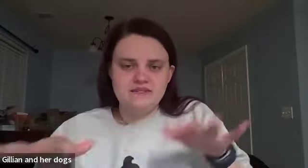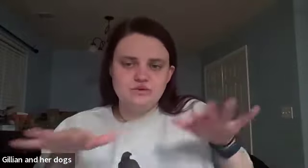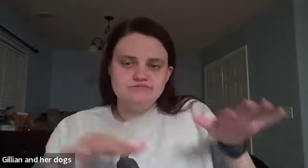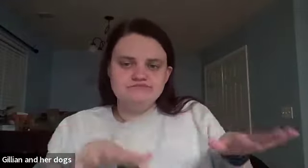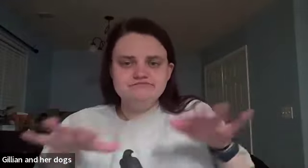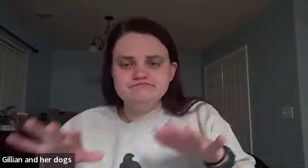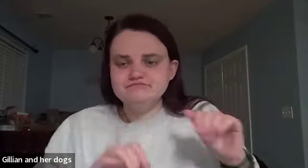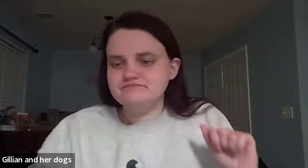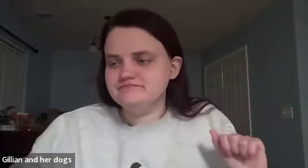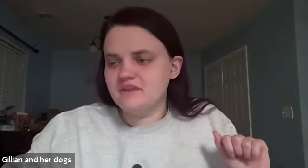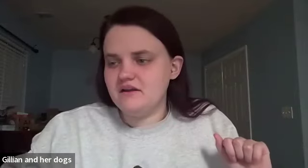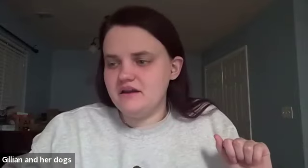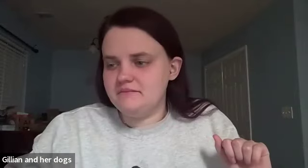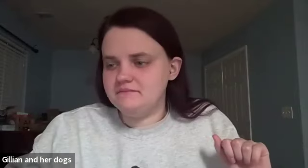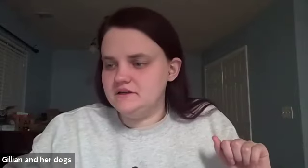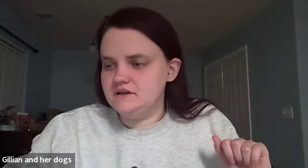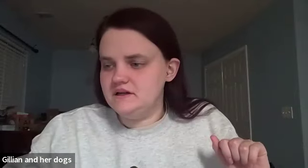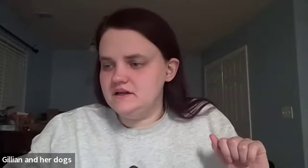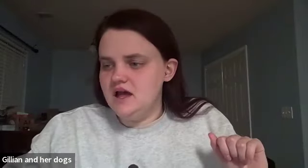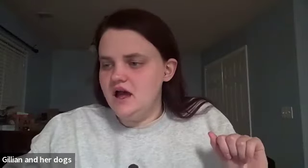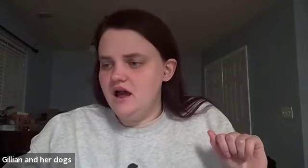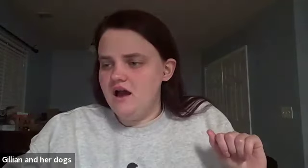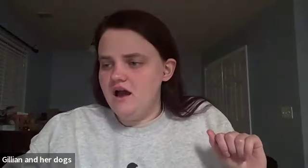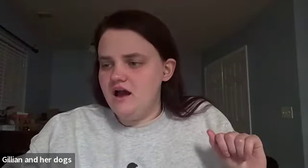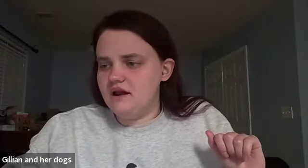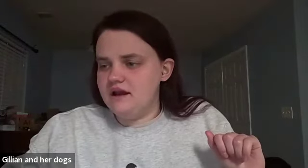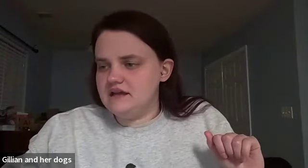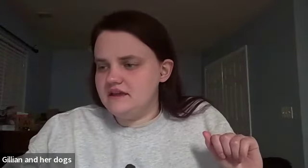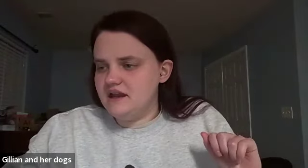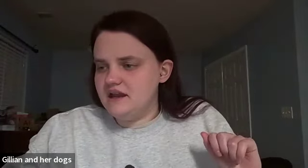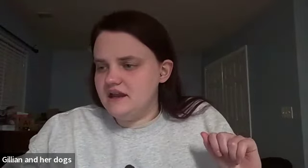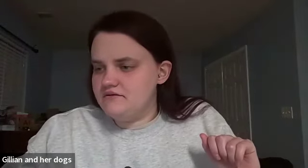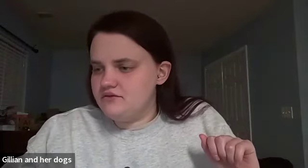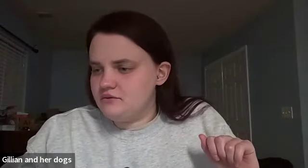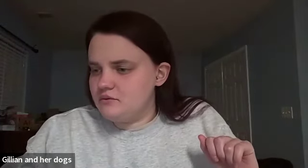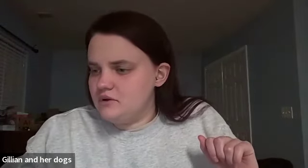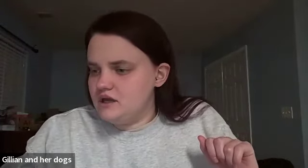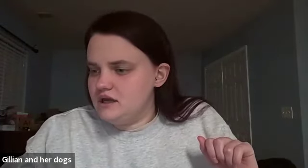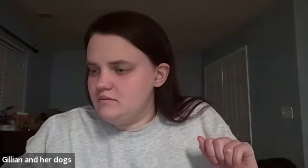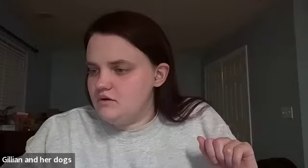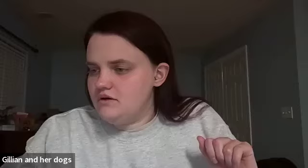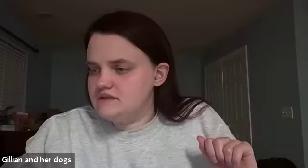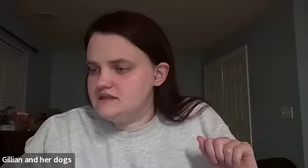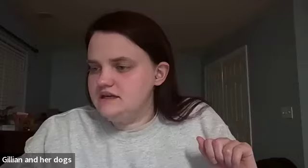This one. Okay. All right. I think I have 3 more on this side.